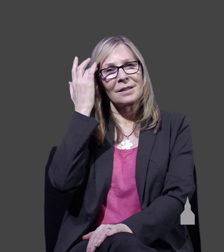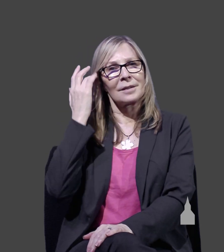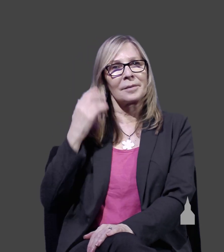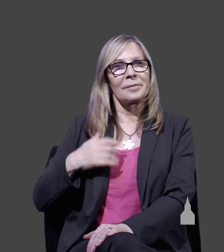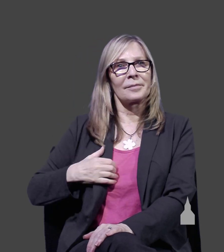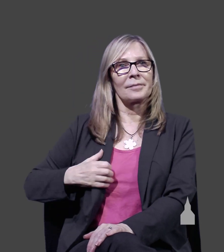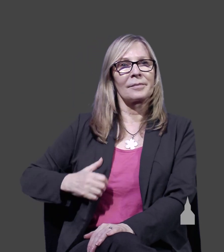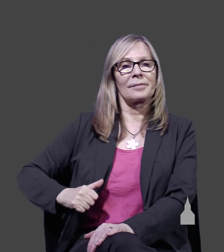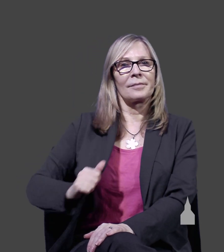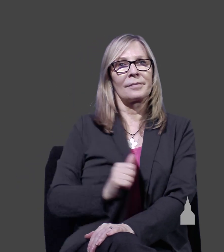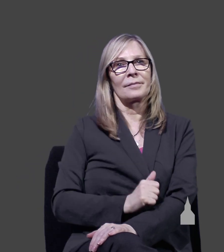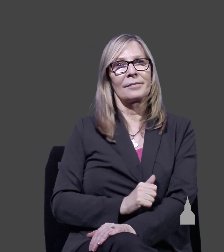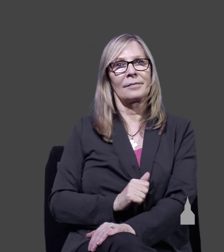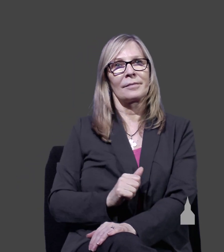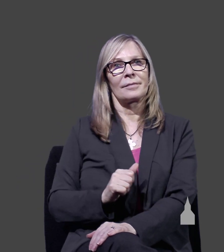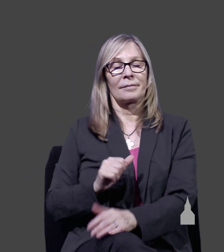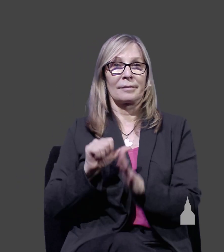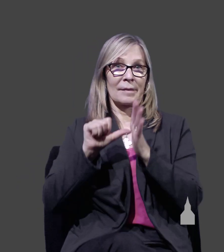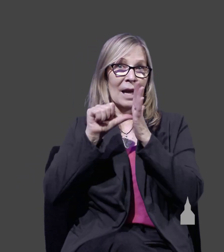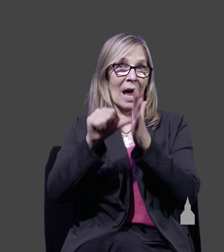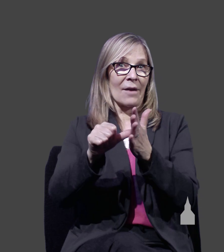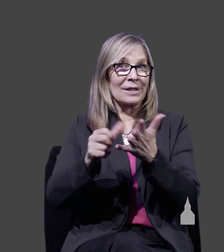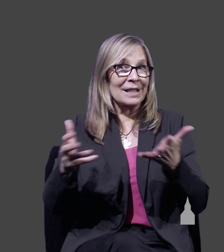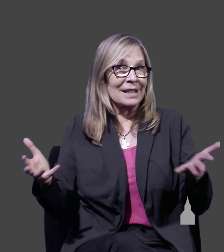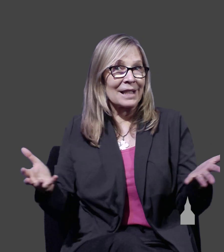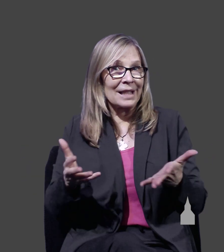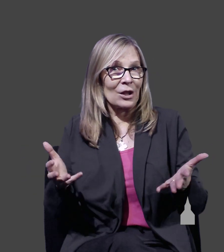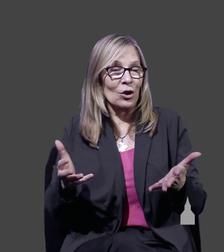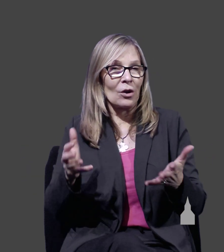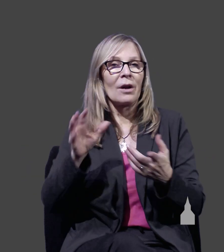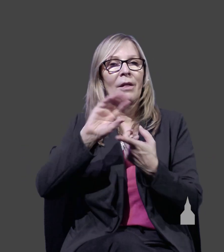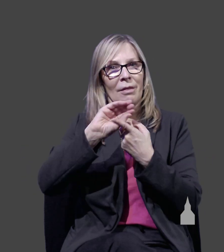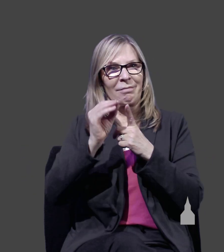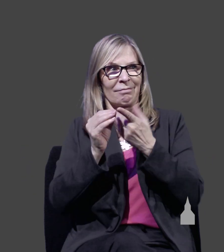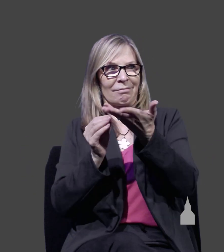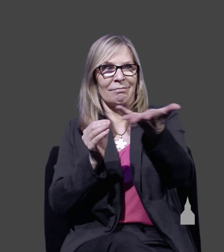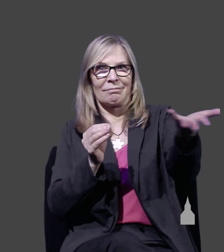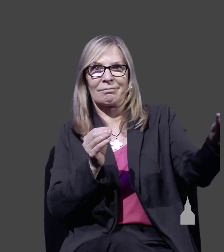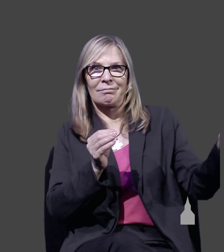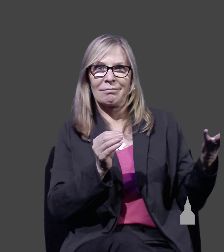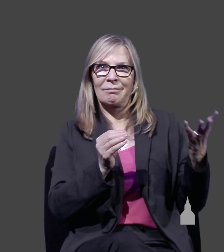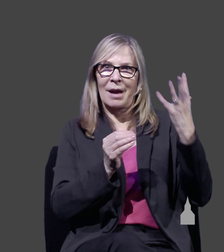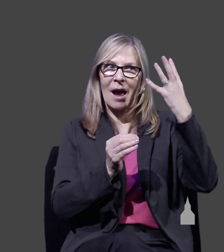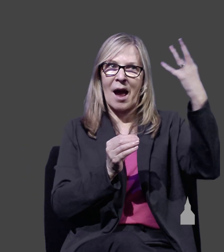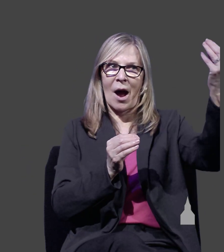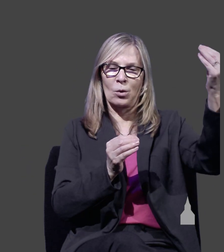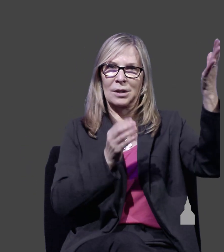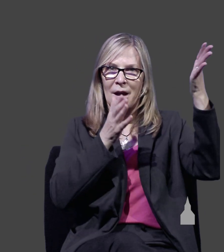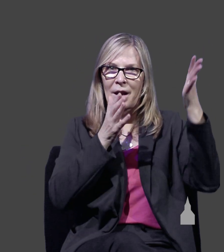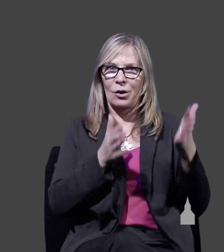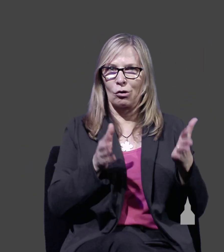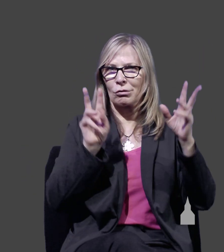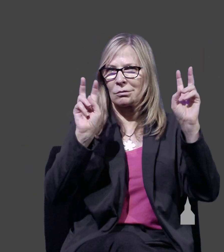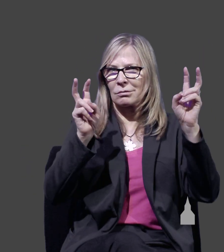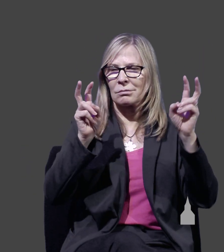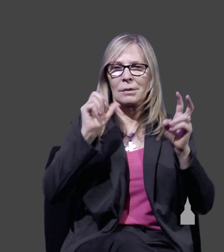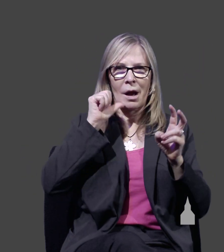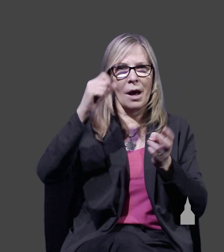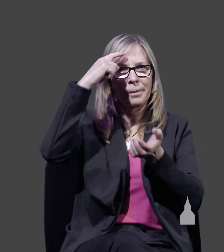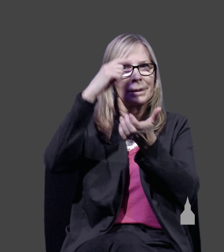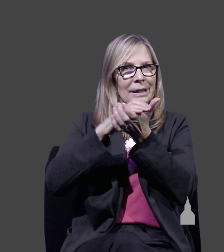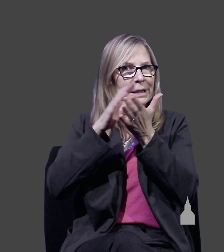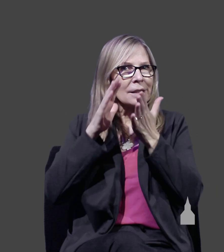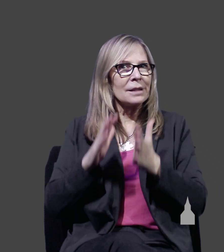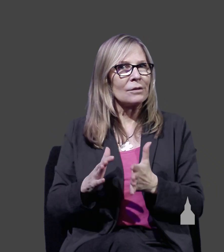And particular emphasis here is the context towards outsiders, towards unbelievers. We